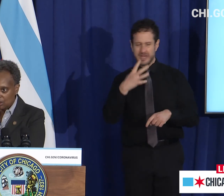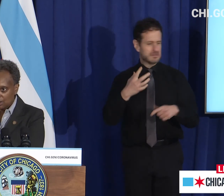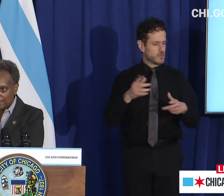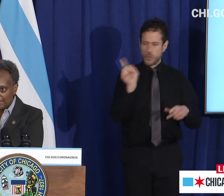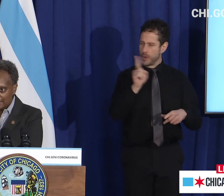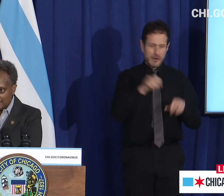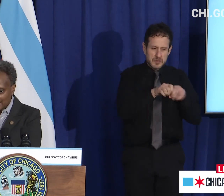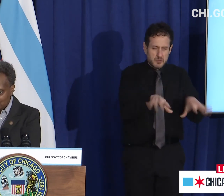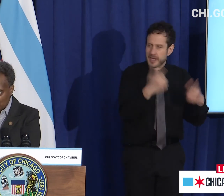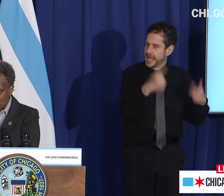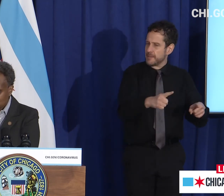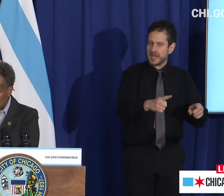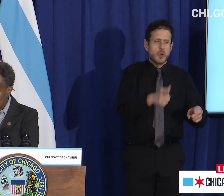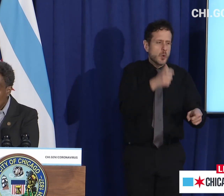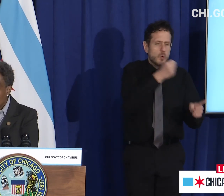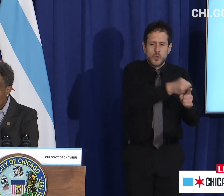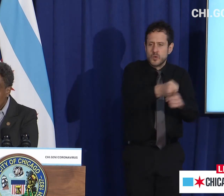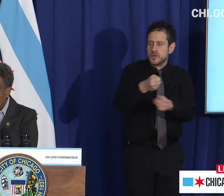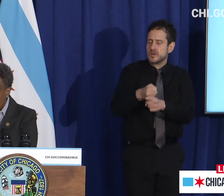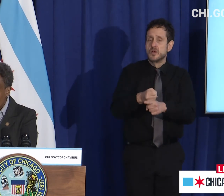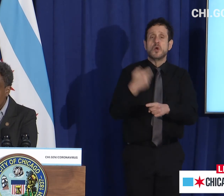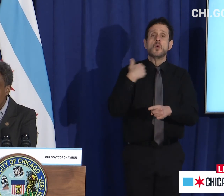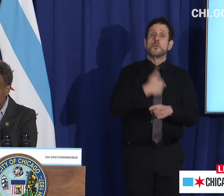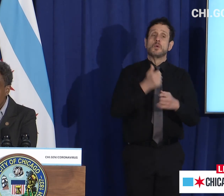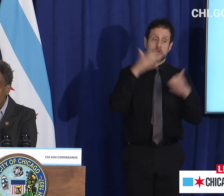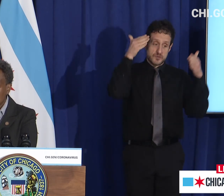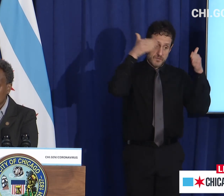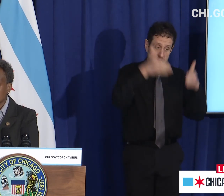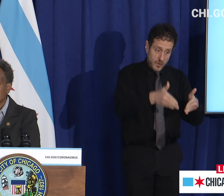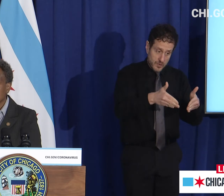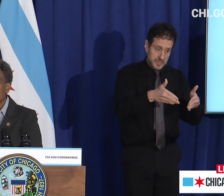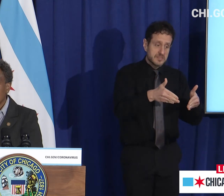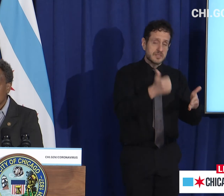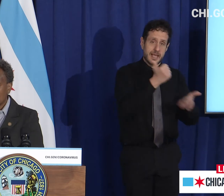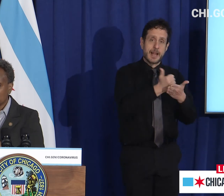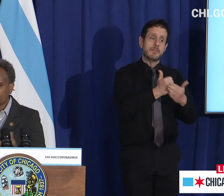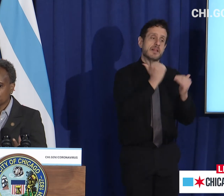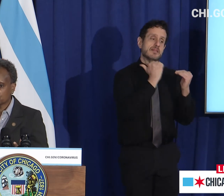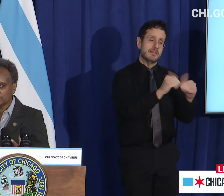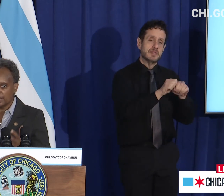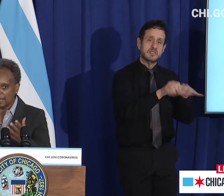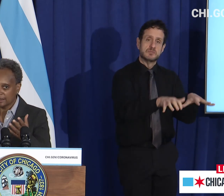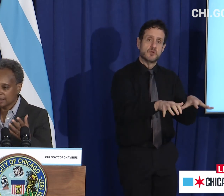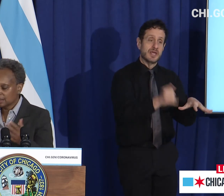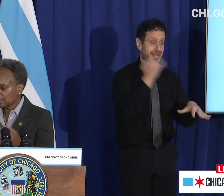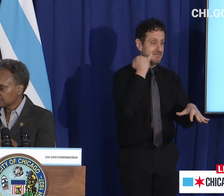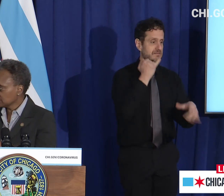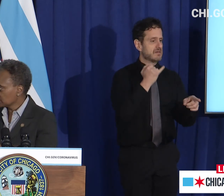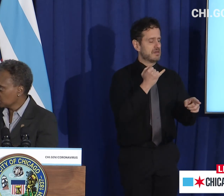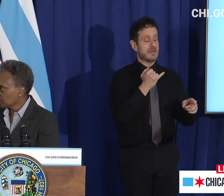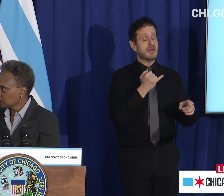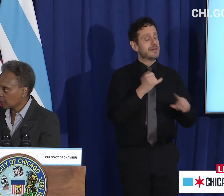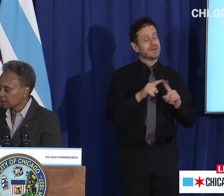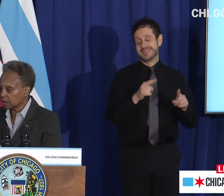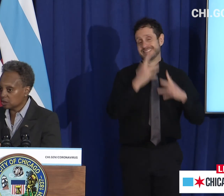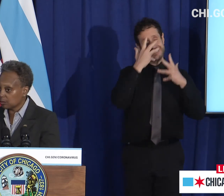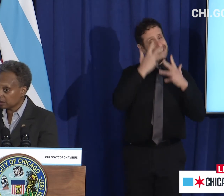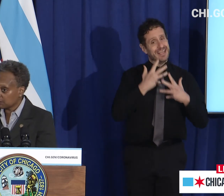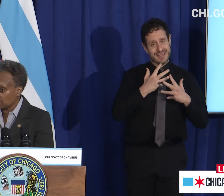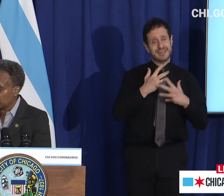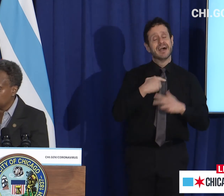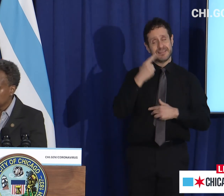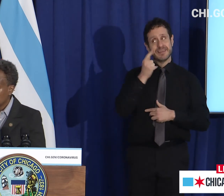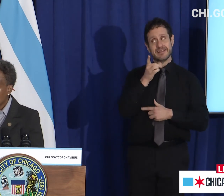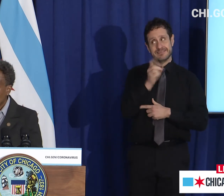surgical as possible with targeted interventions. And unfortunately, as I think Dr. Arwady's presentation